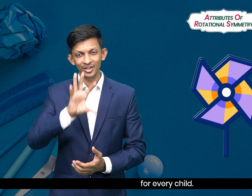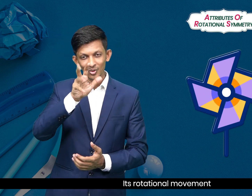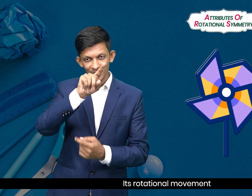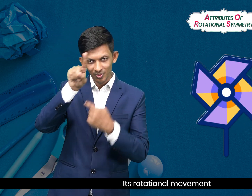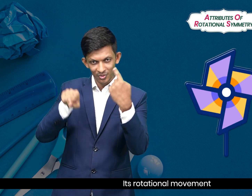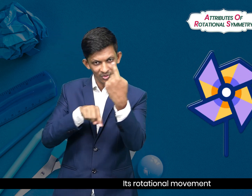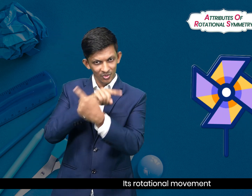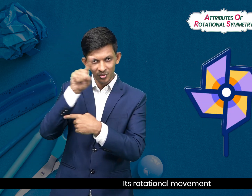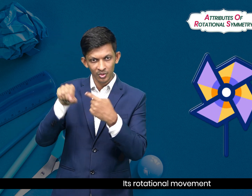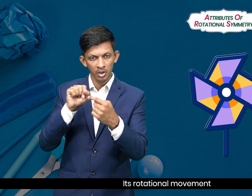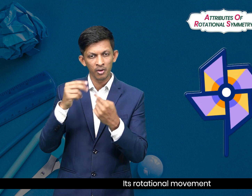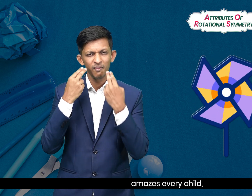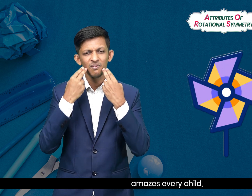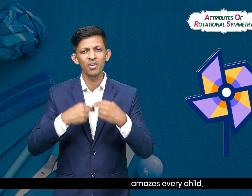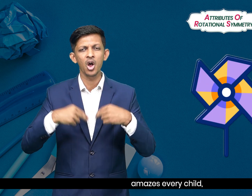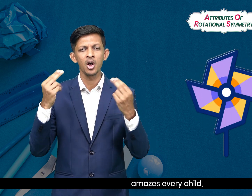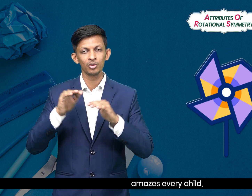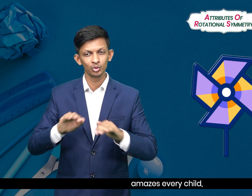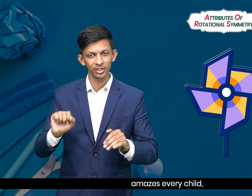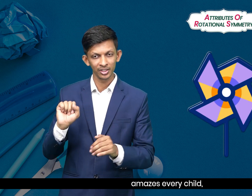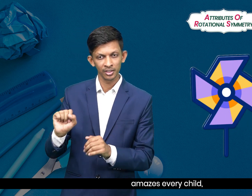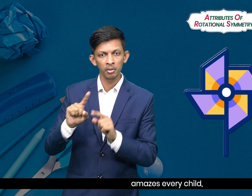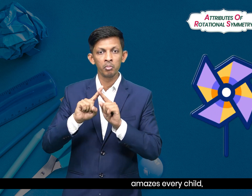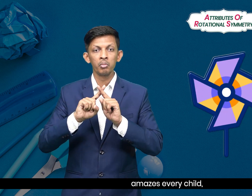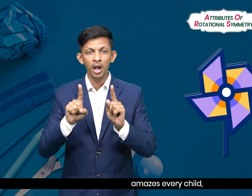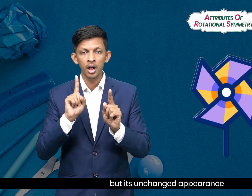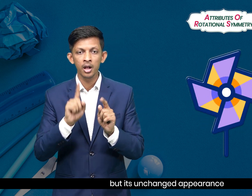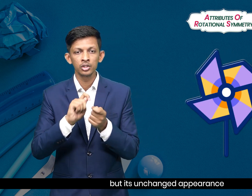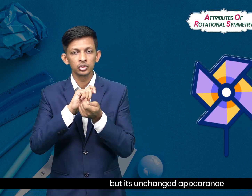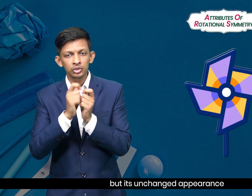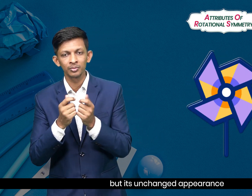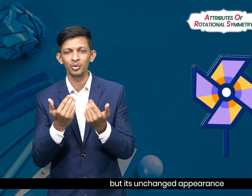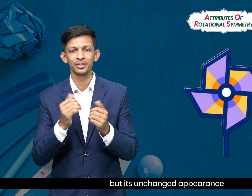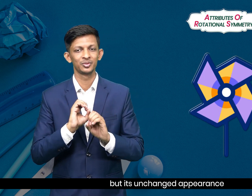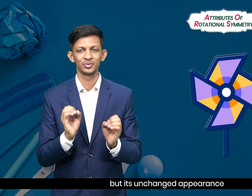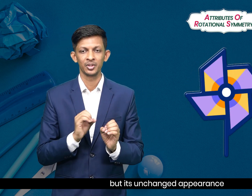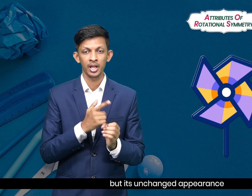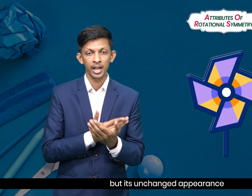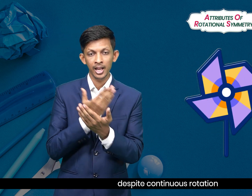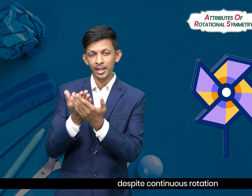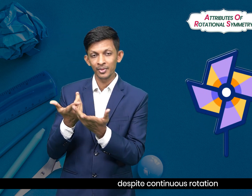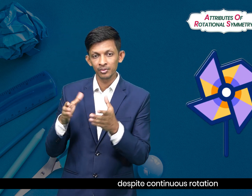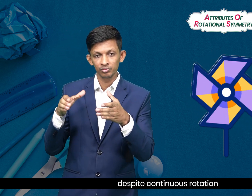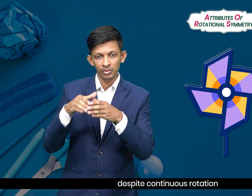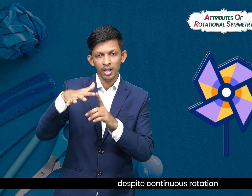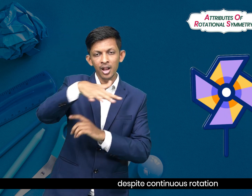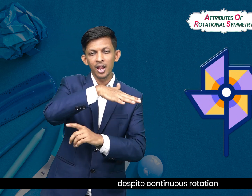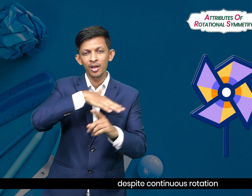Its rotational movement amazes every child, but its unchanged appearance despite continuous